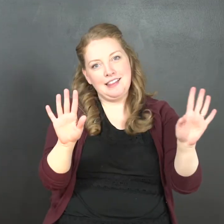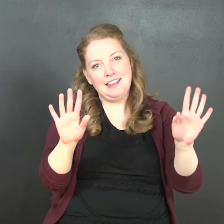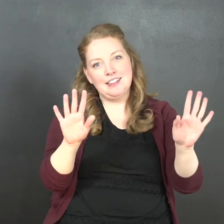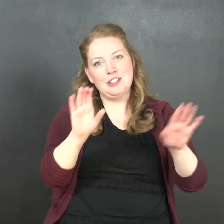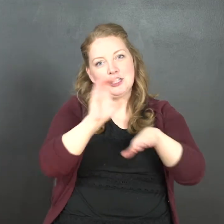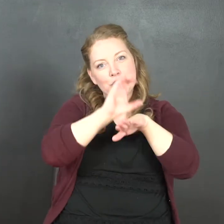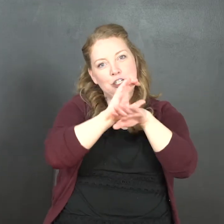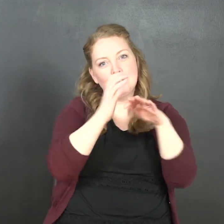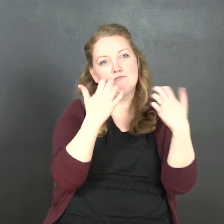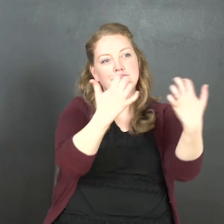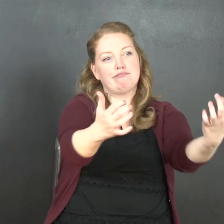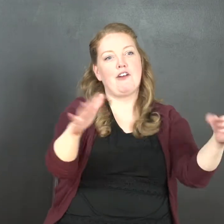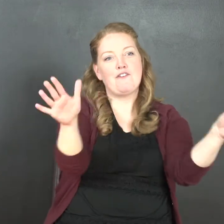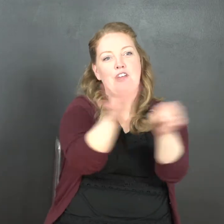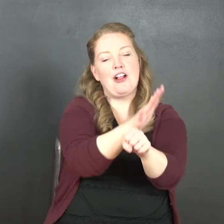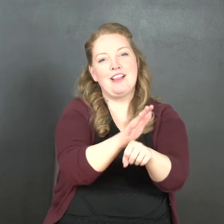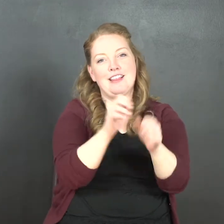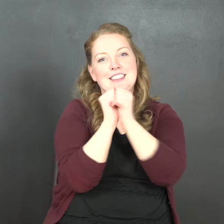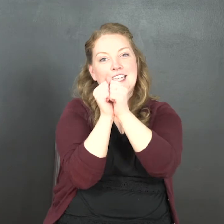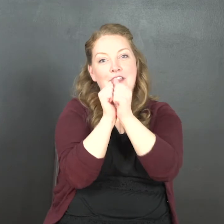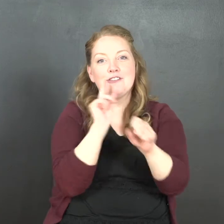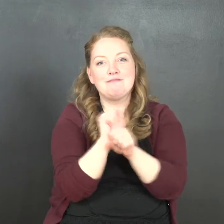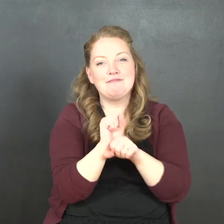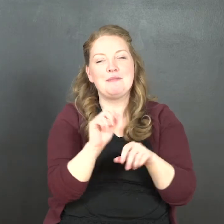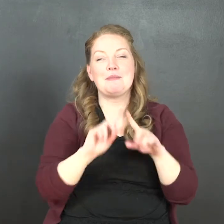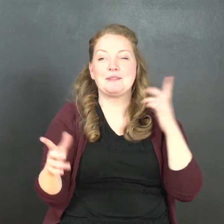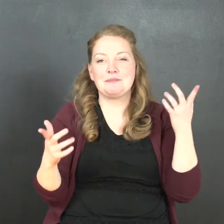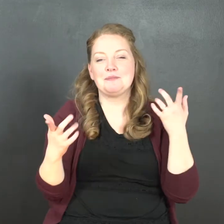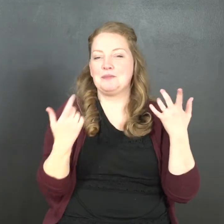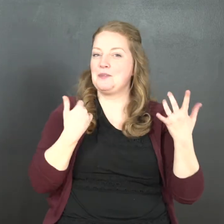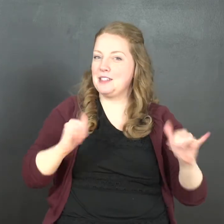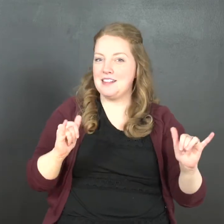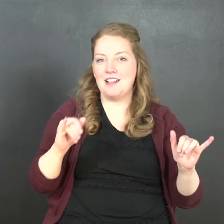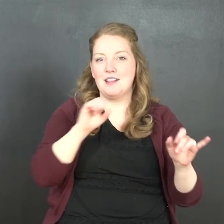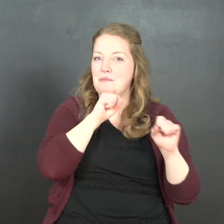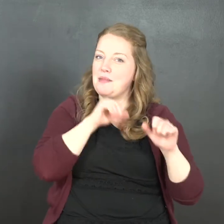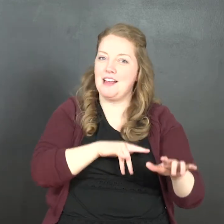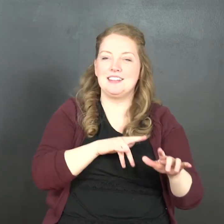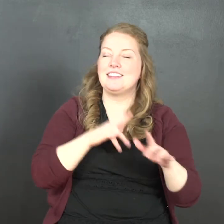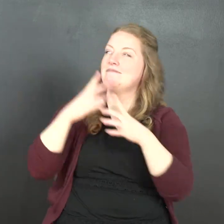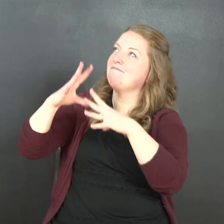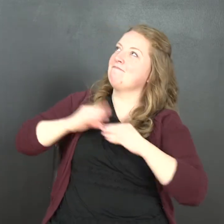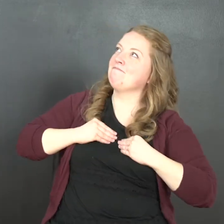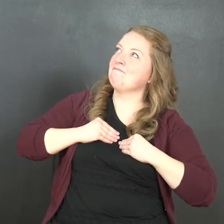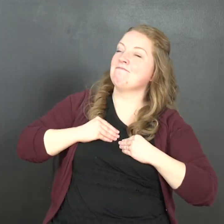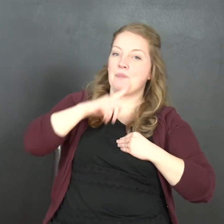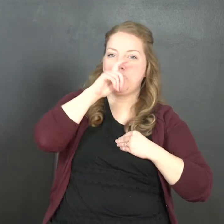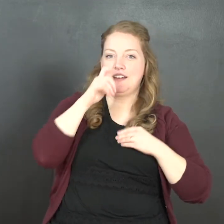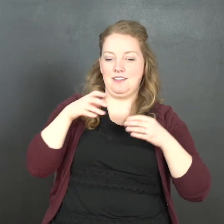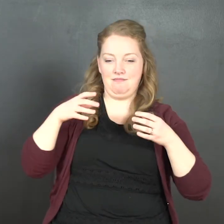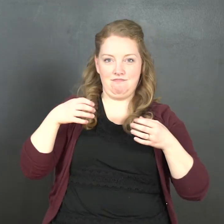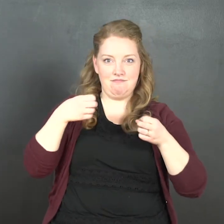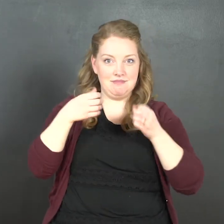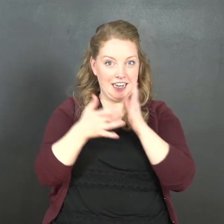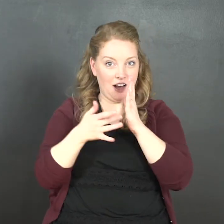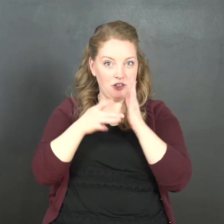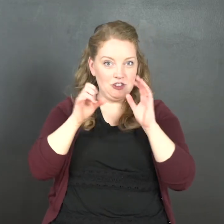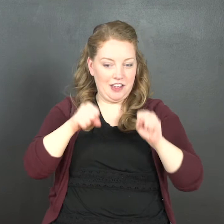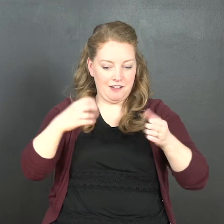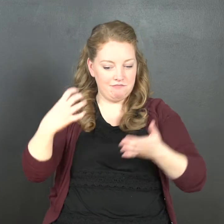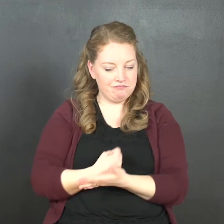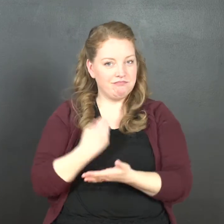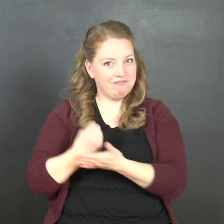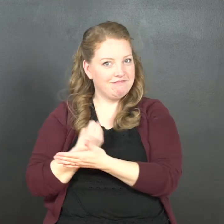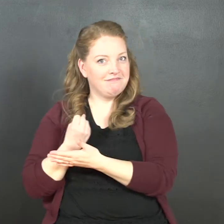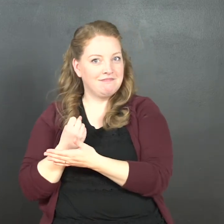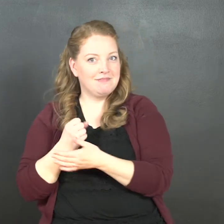seats in this auditorium today and that we were together. But we are blessed because we have the opportunity through technology to be able to do a lot of things that